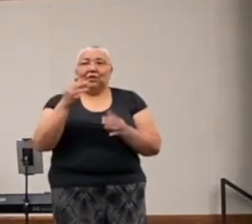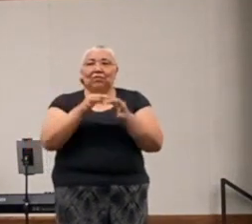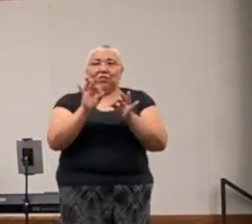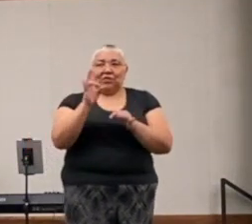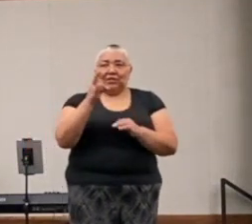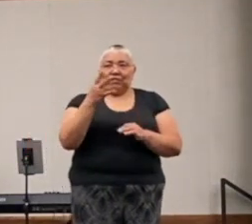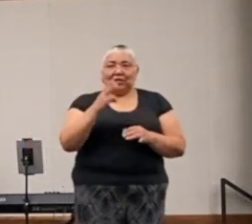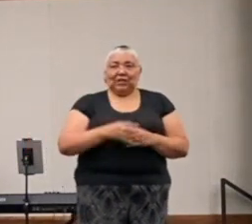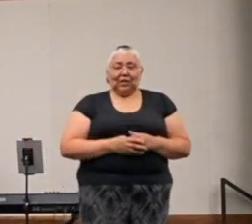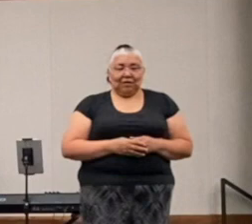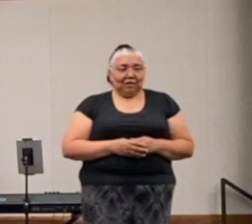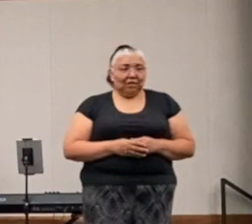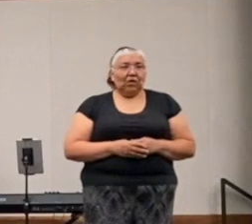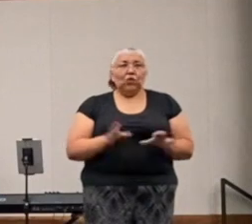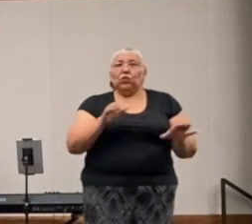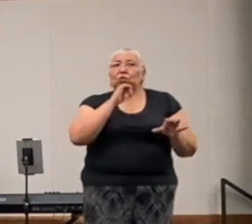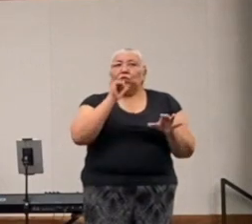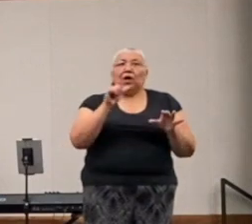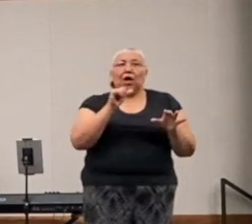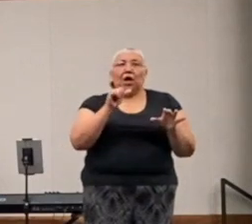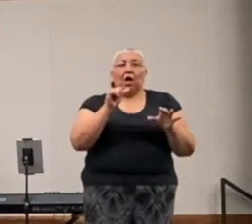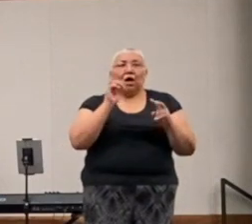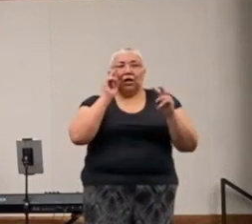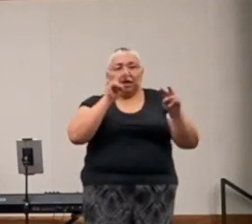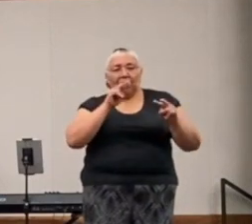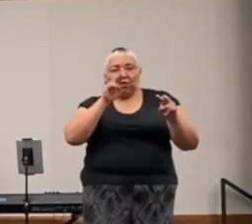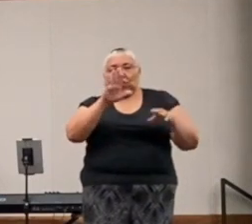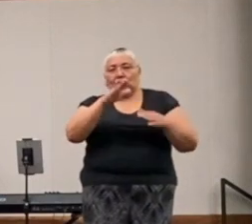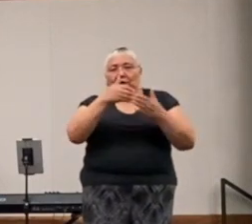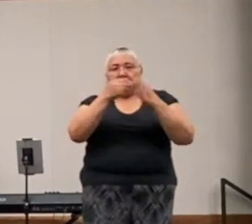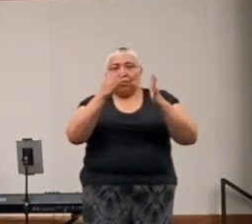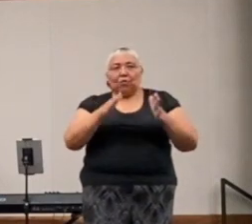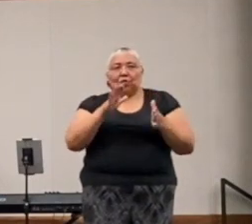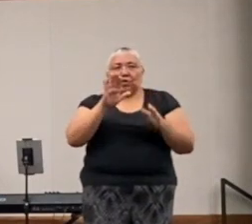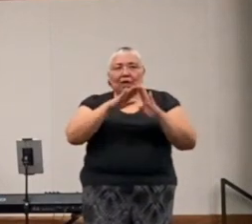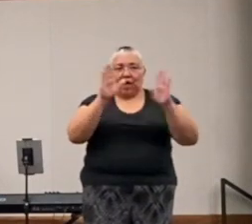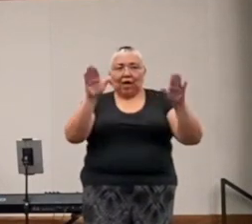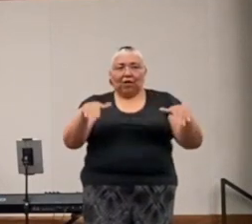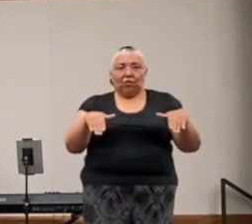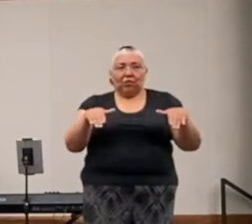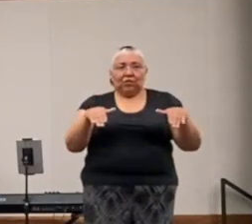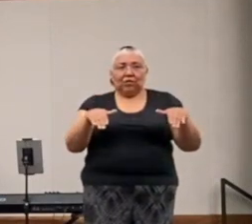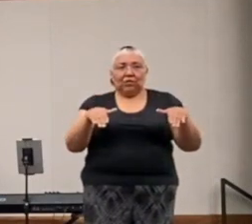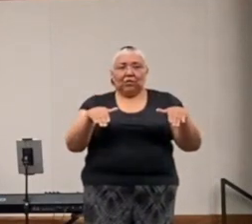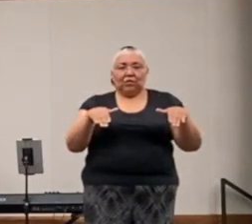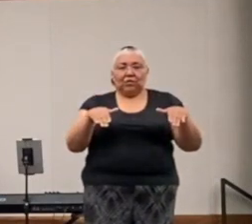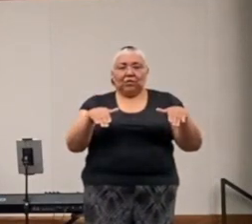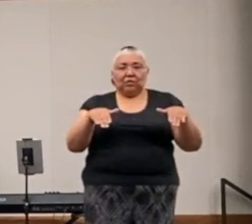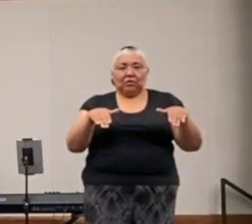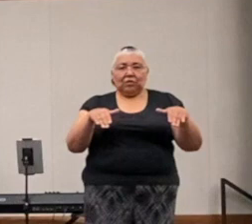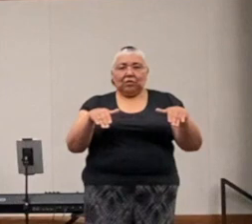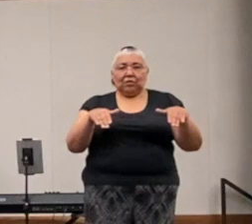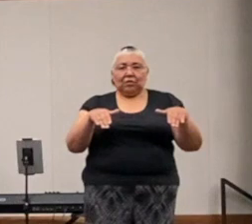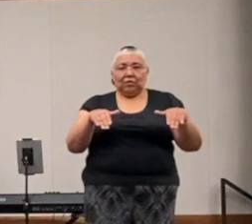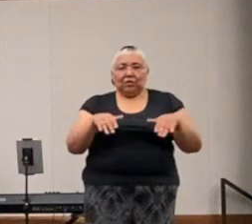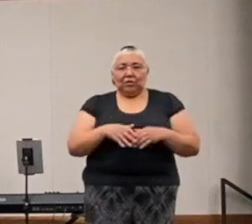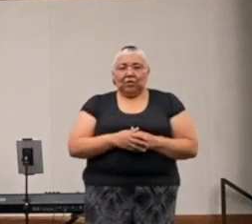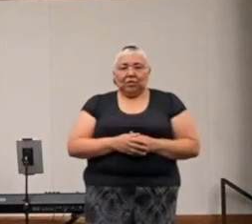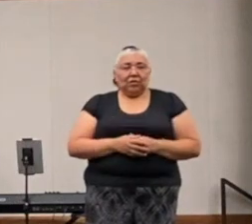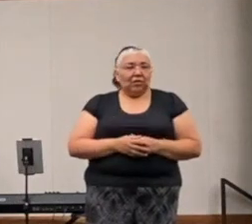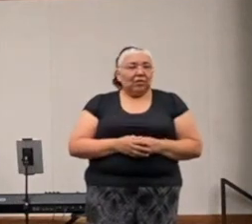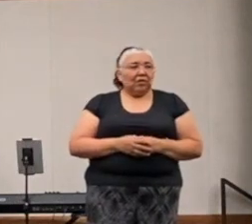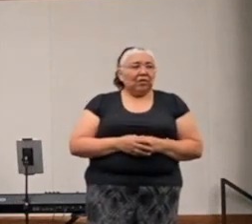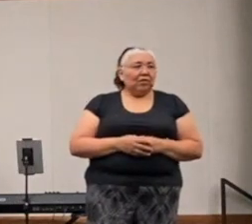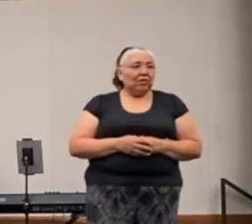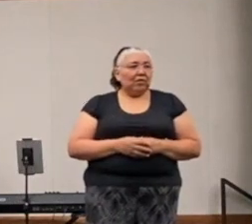Verse 17. There you go. Do not covet your neighbor's house. Listen, he didn't stop there. Do